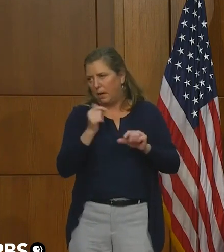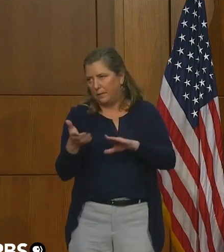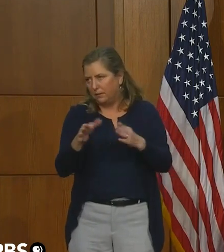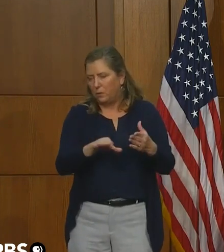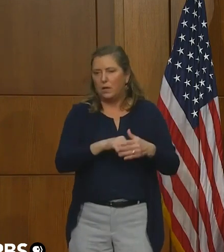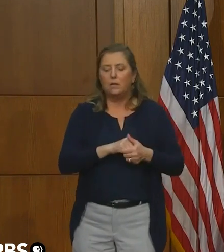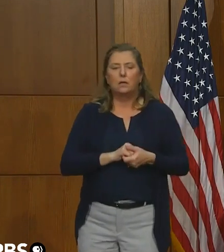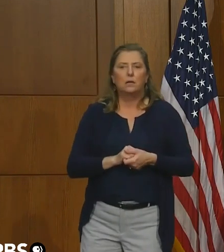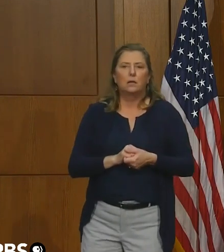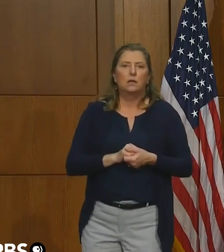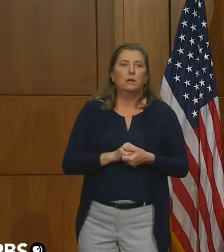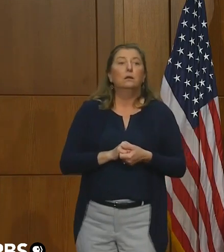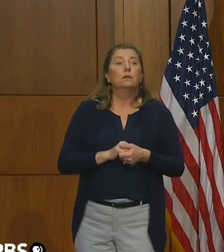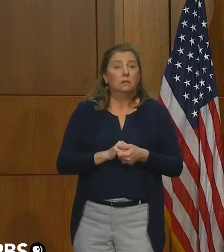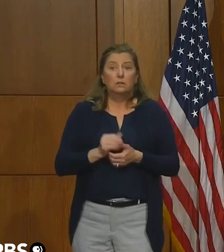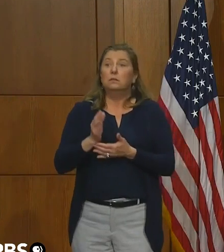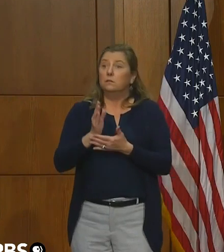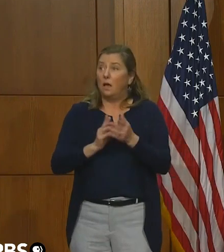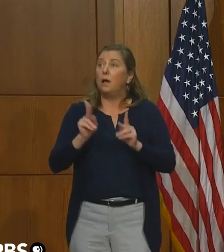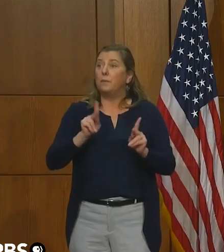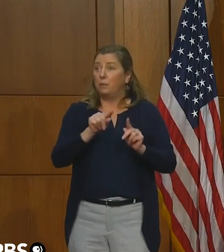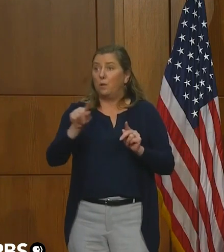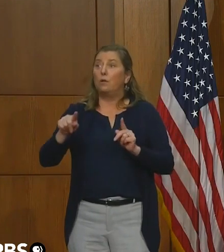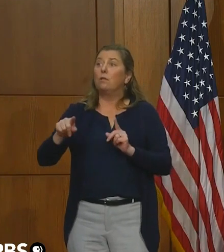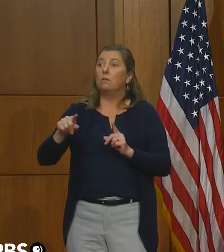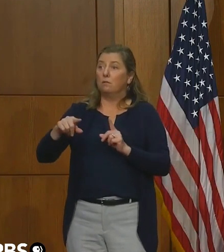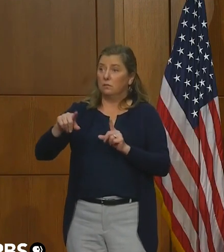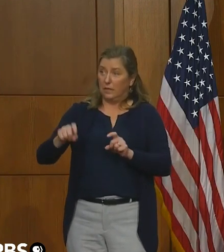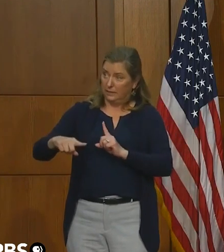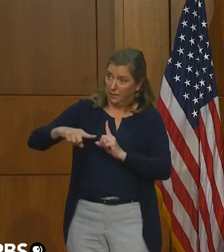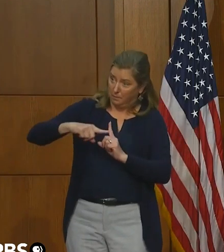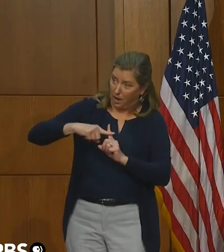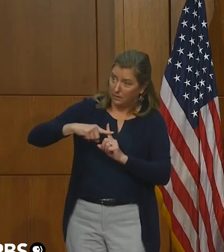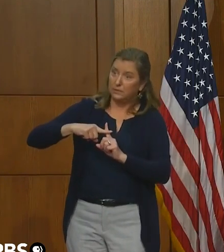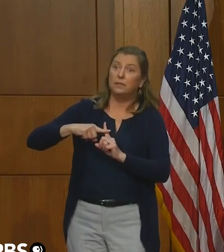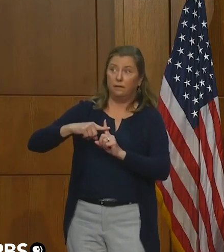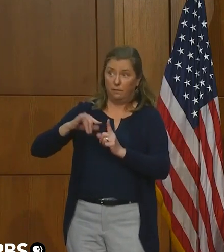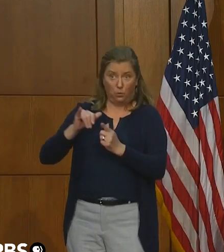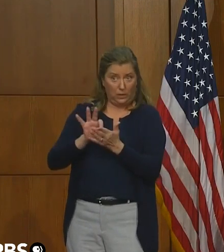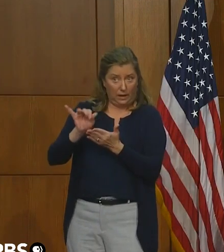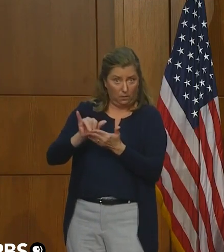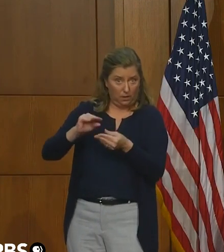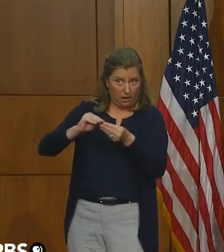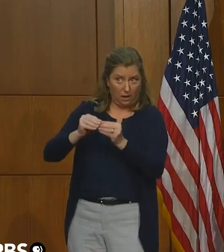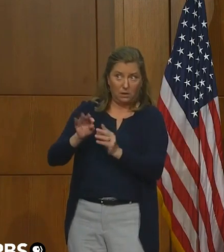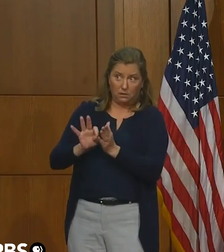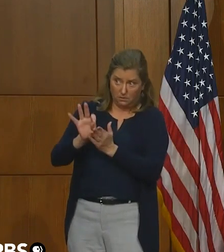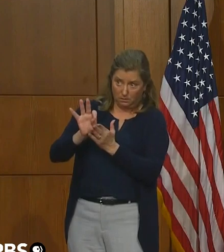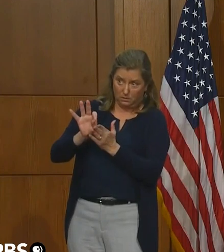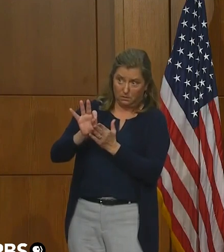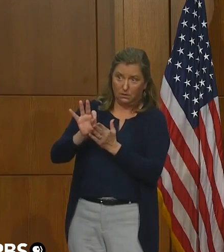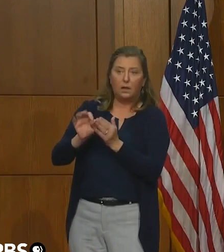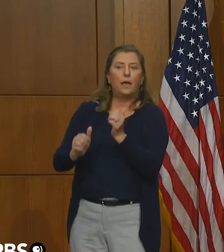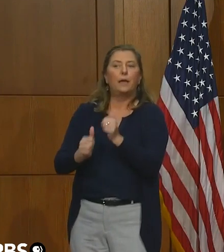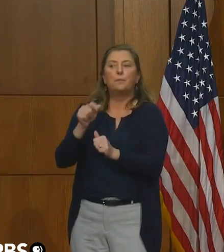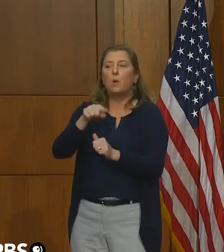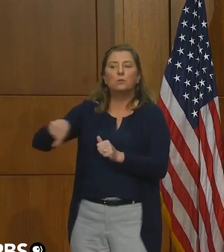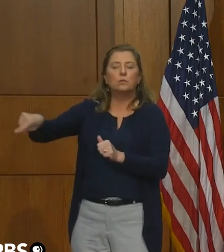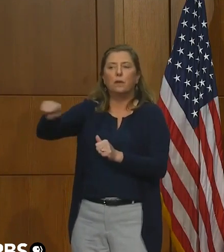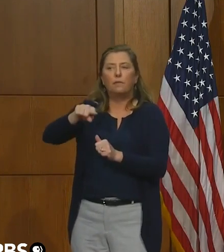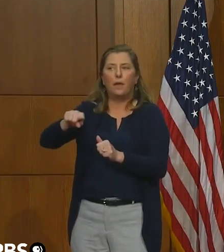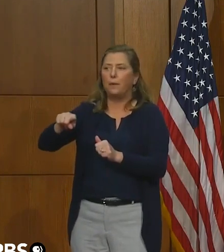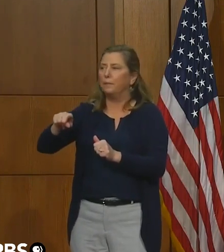number of those that have tested positive in our cases, and the vast majority of